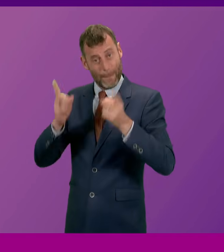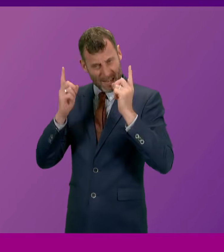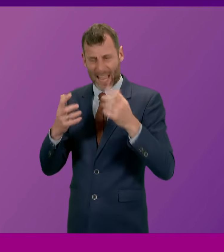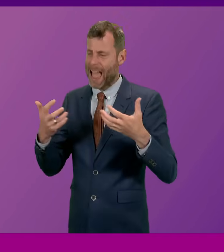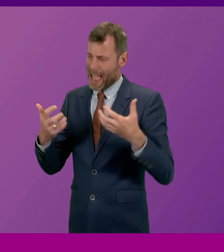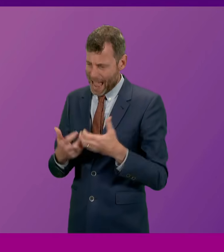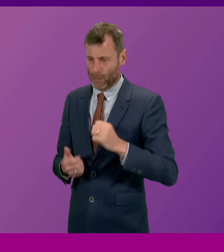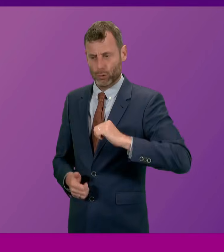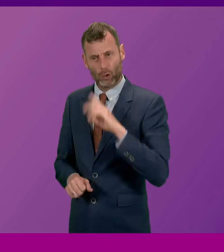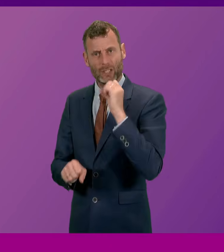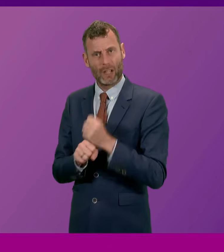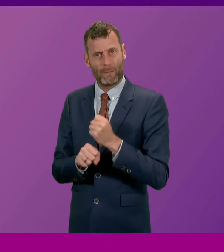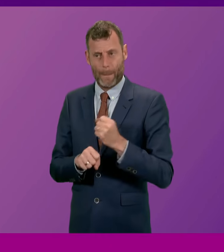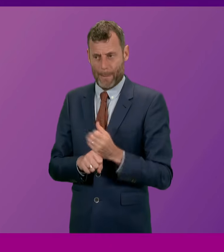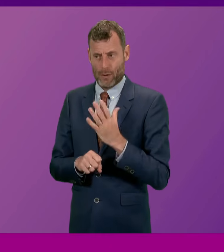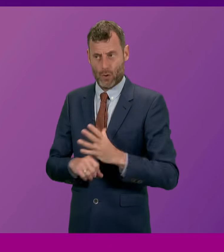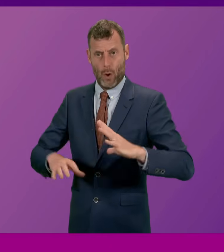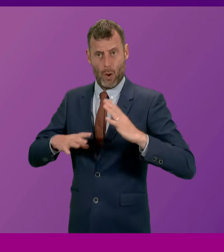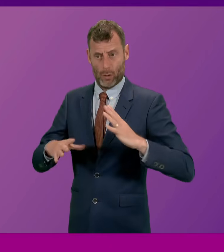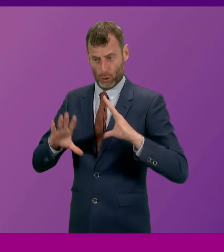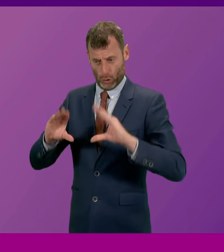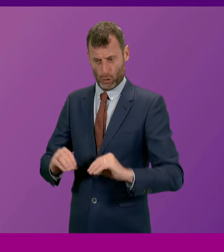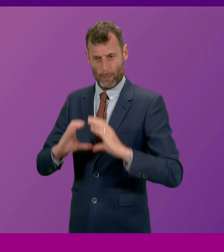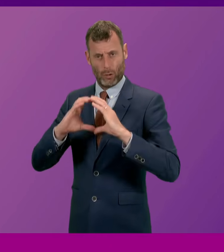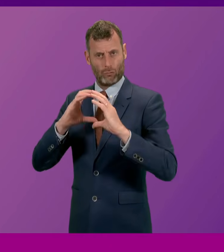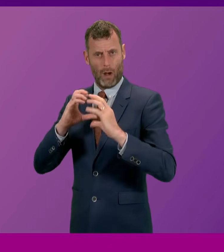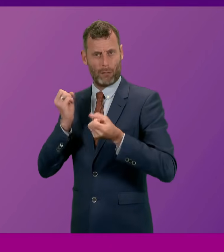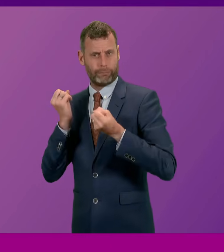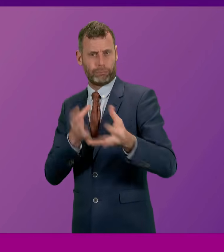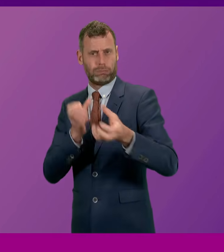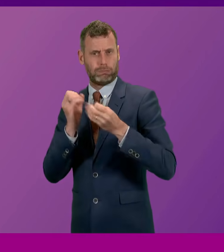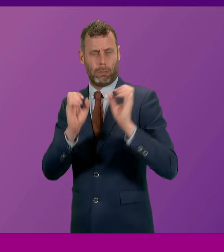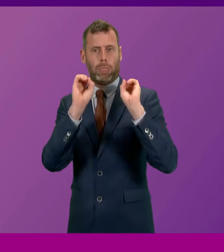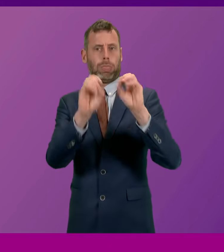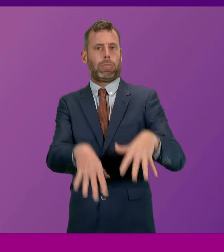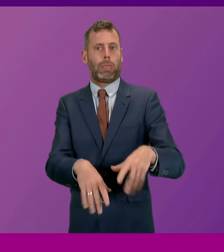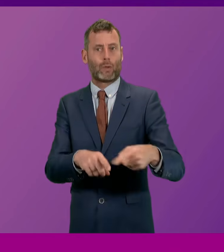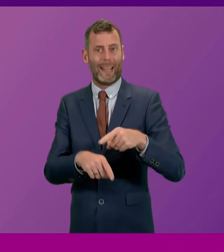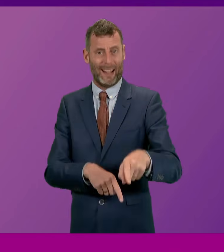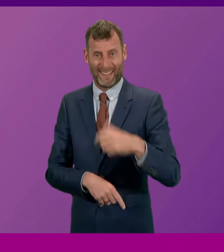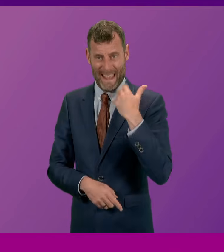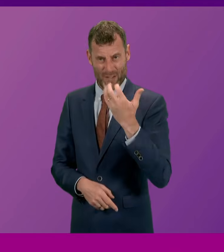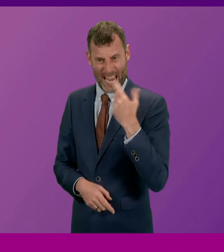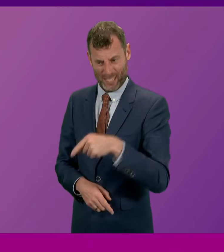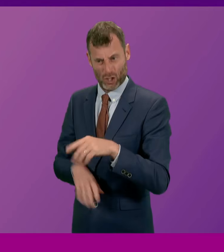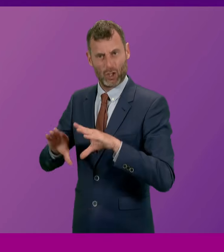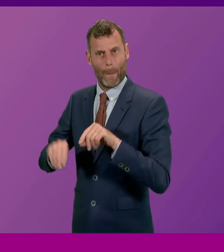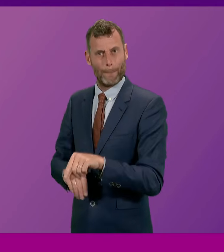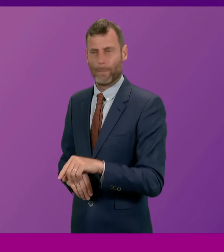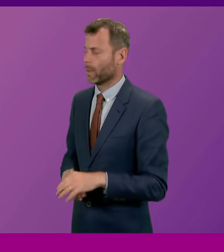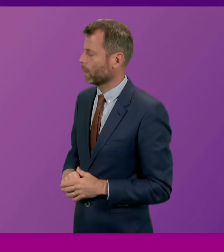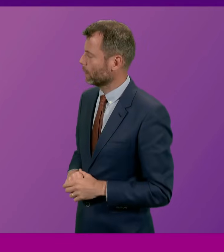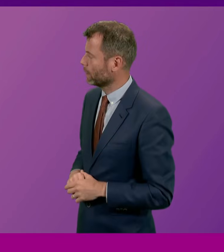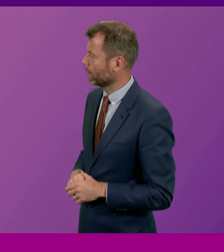how his Scottish Government would respond were hundreds of truckloads of waste from England being dumped in Scotland on a daily basis? First